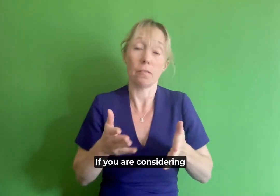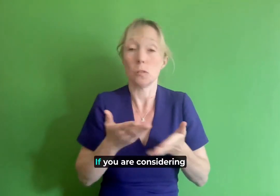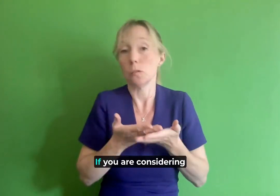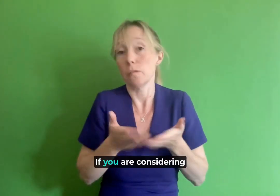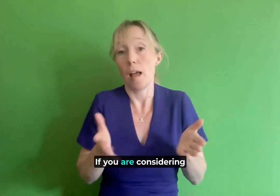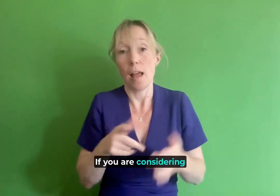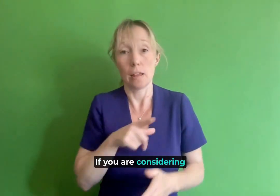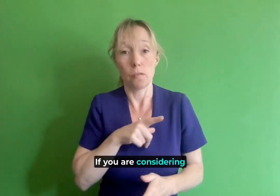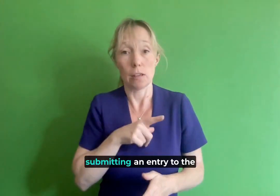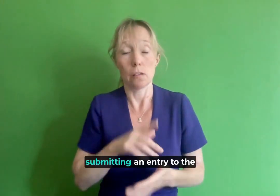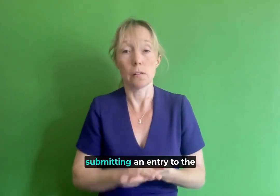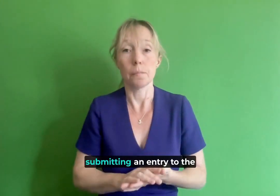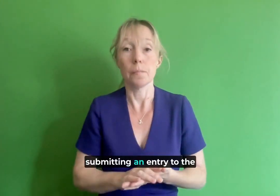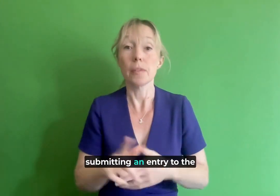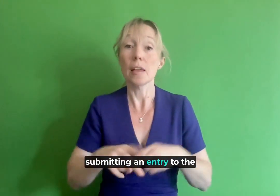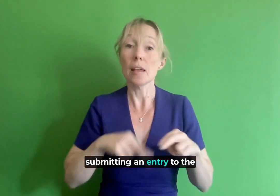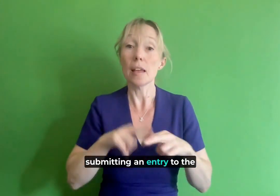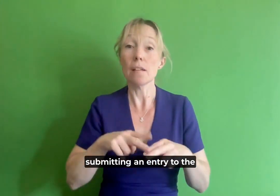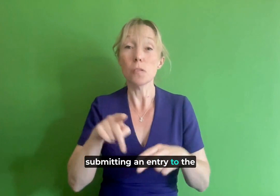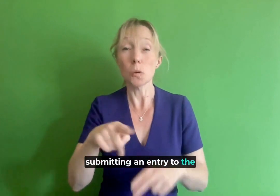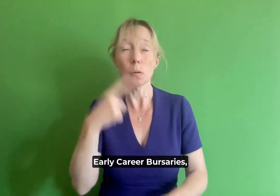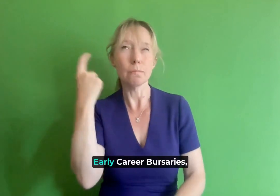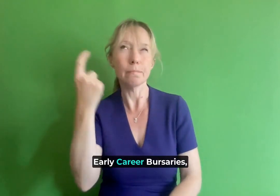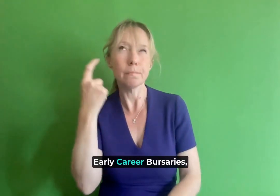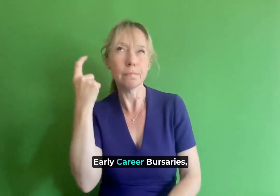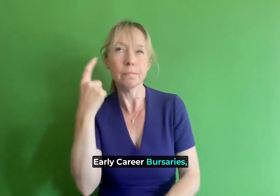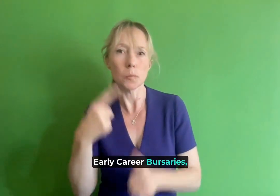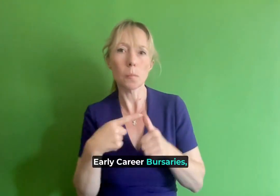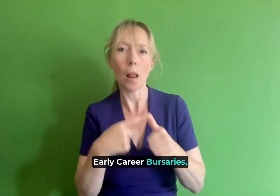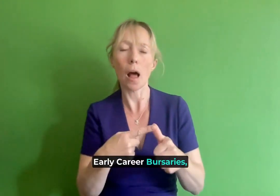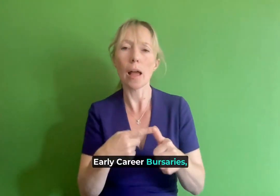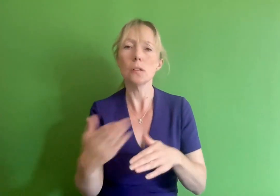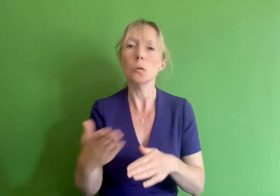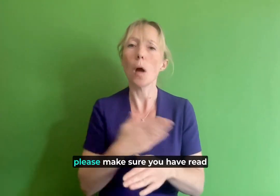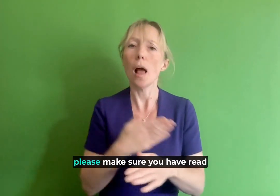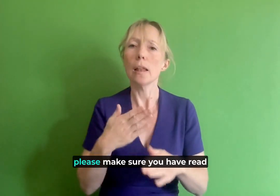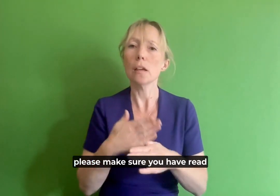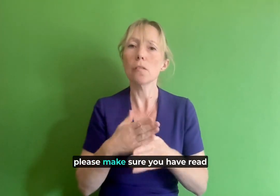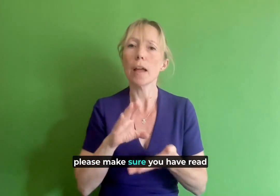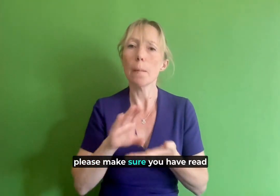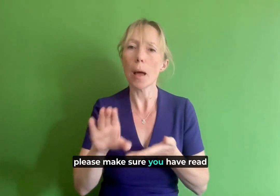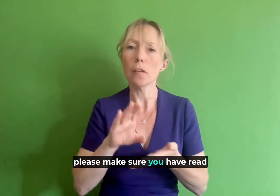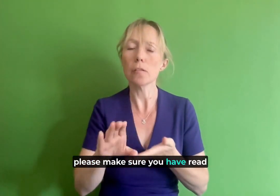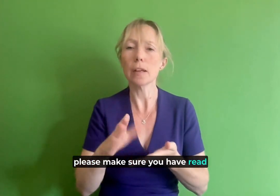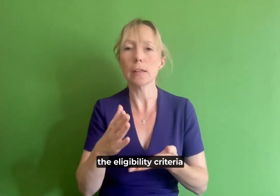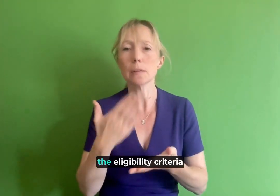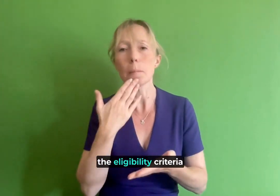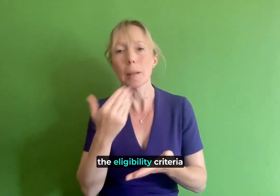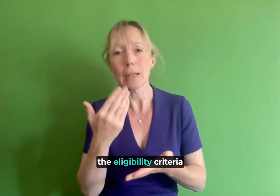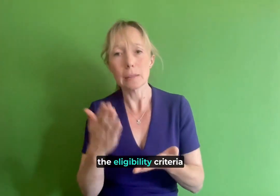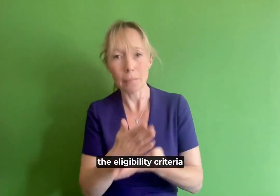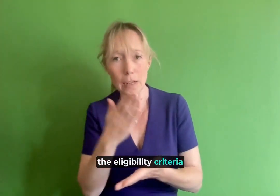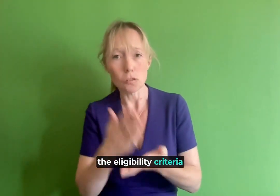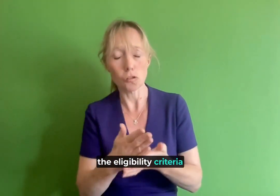If you are considering submitting an entry to the Early Career Bursaries, please make sure you have read the eligibility